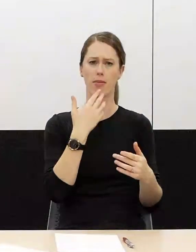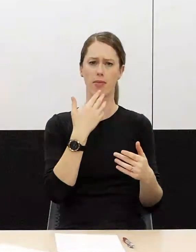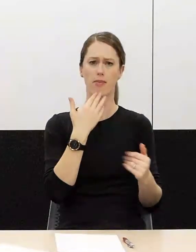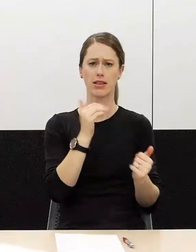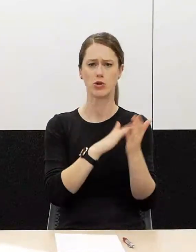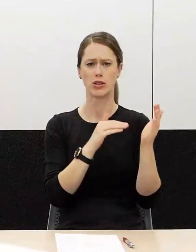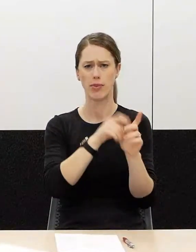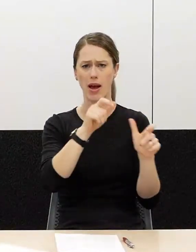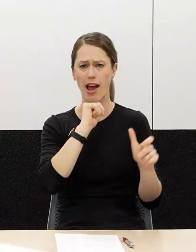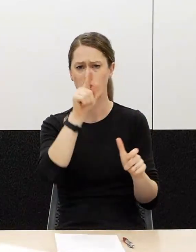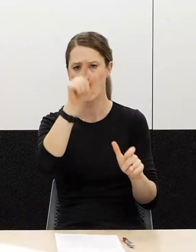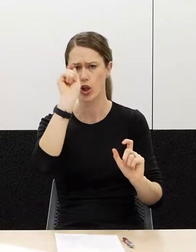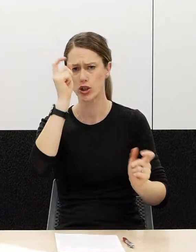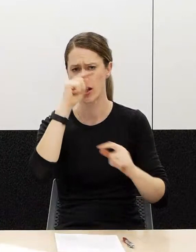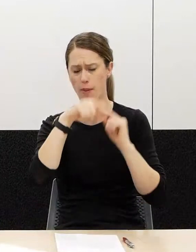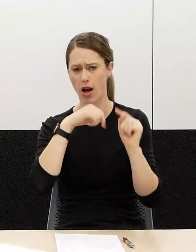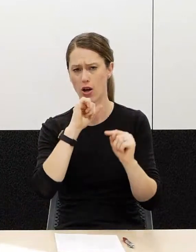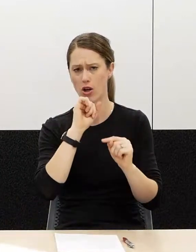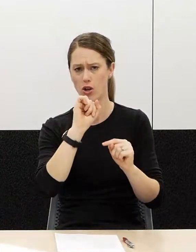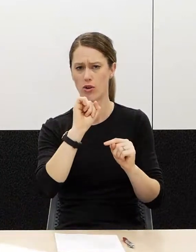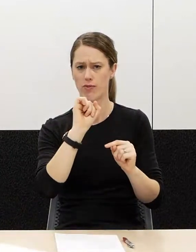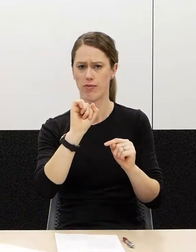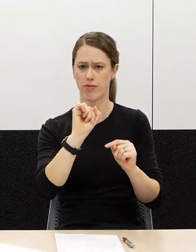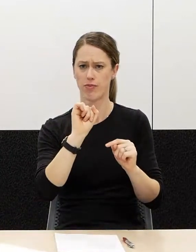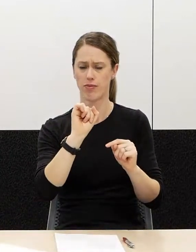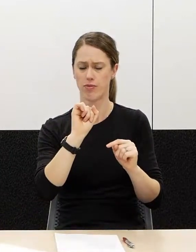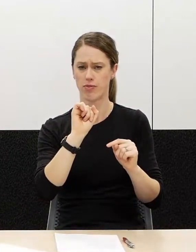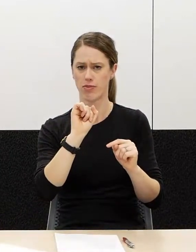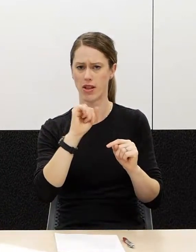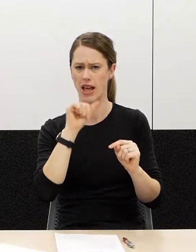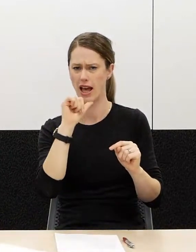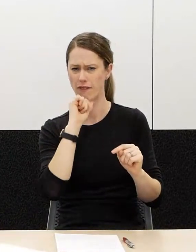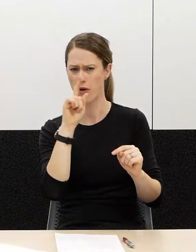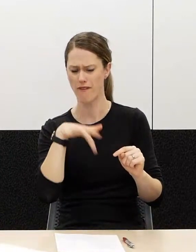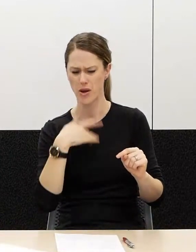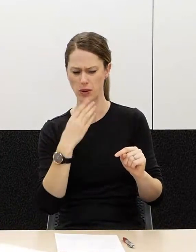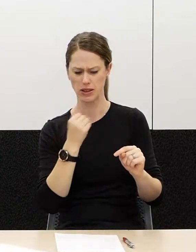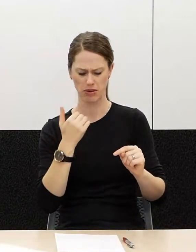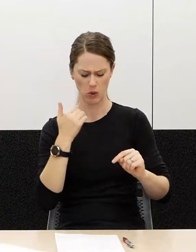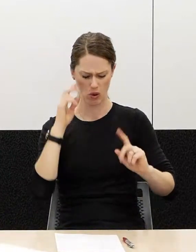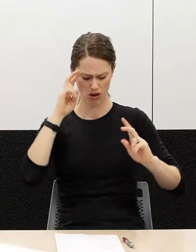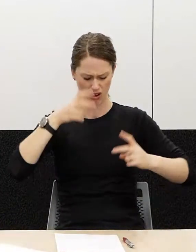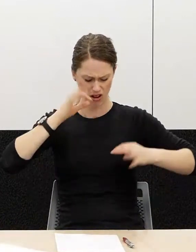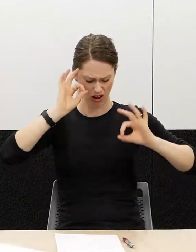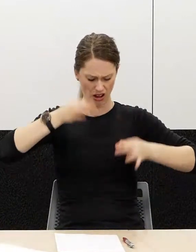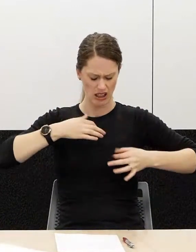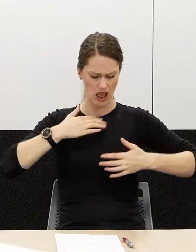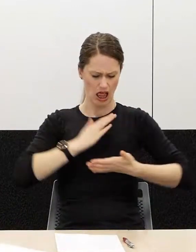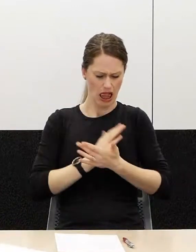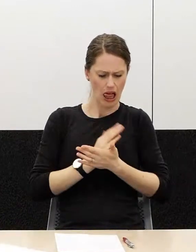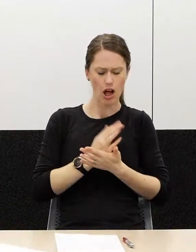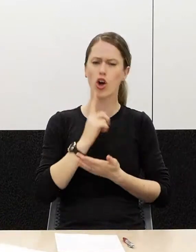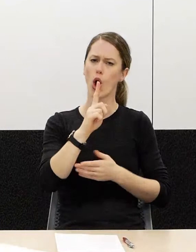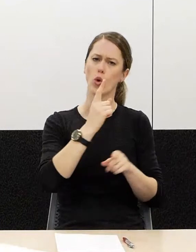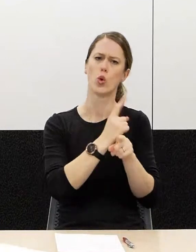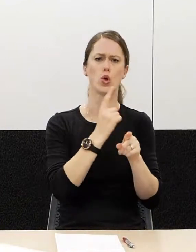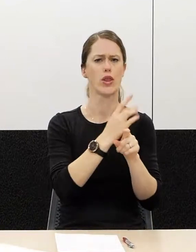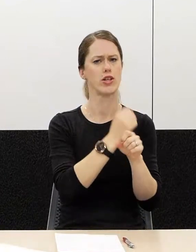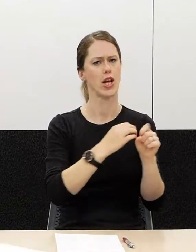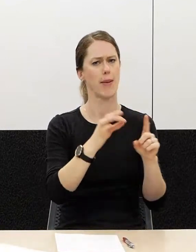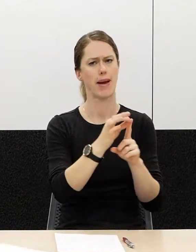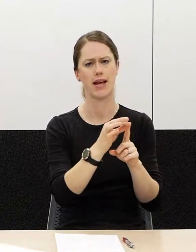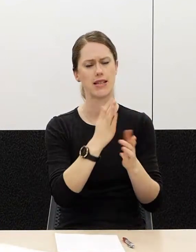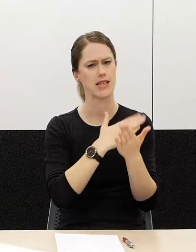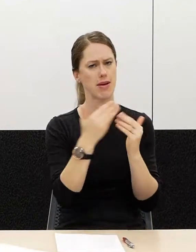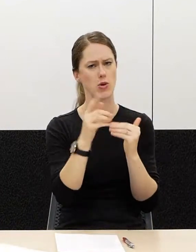Zealanders, if you're concerned about your you feel like something's happening, go and talk to your GP. I think, it doesn't matter